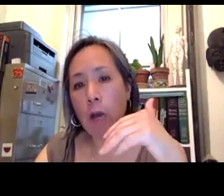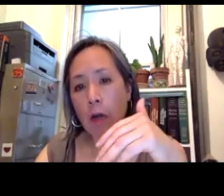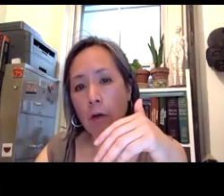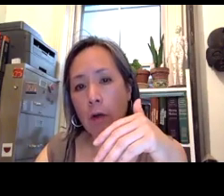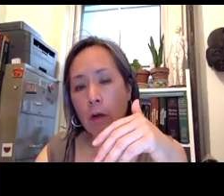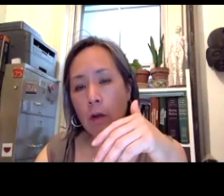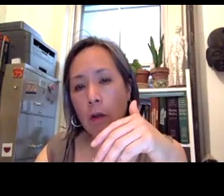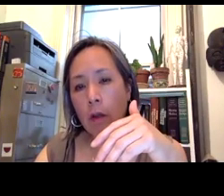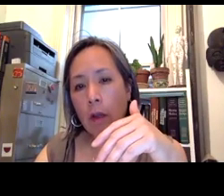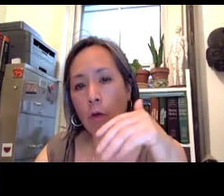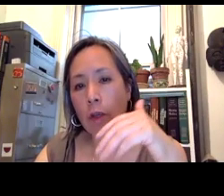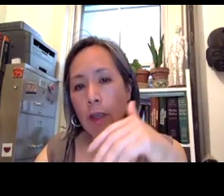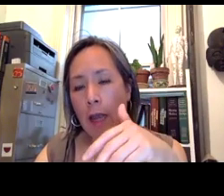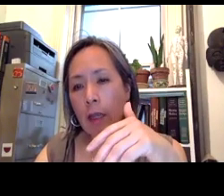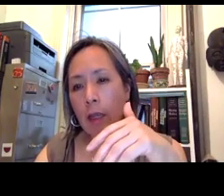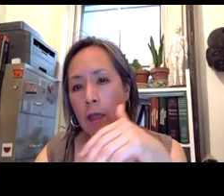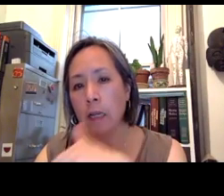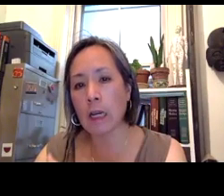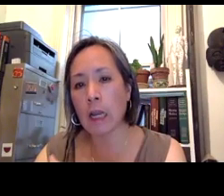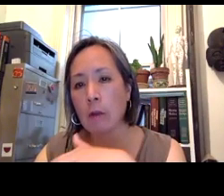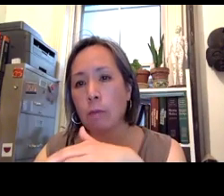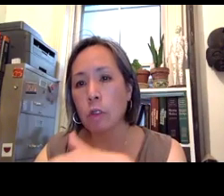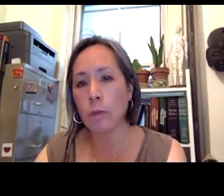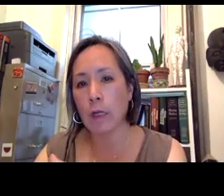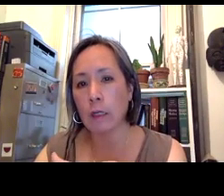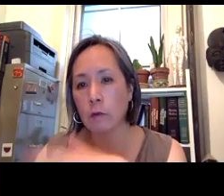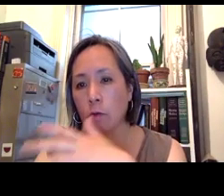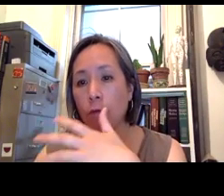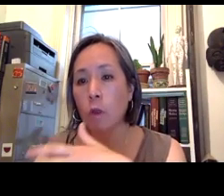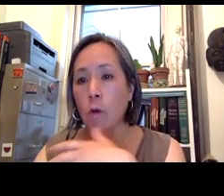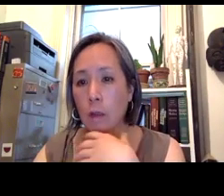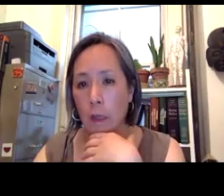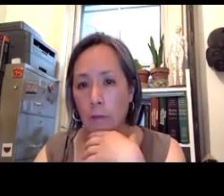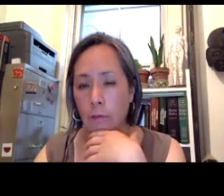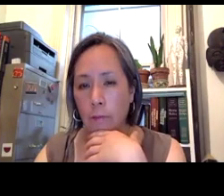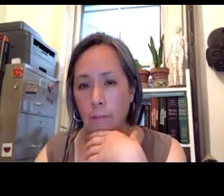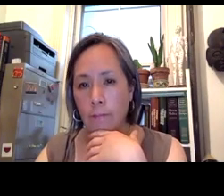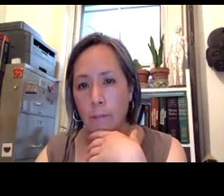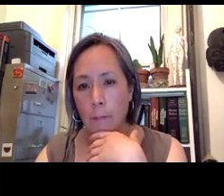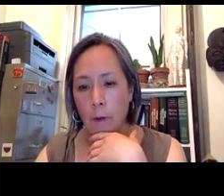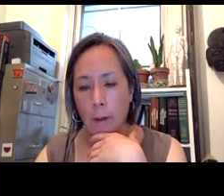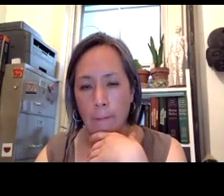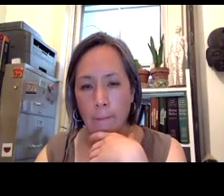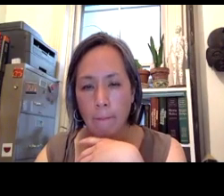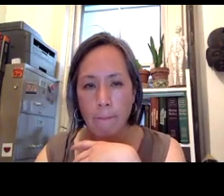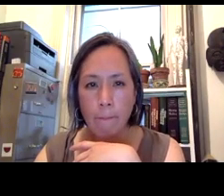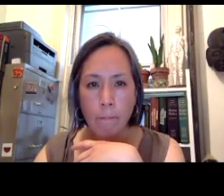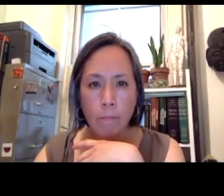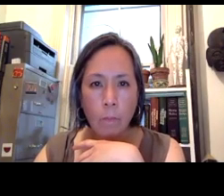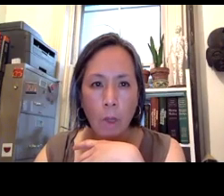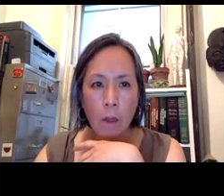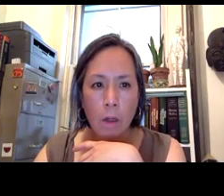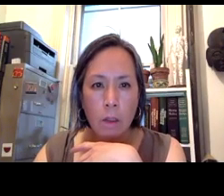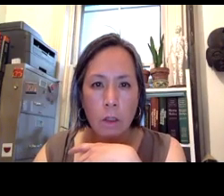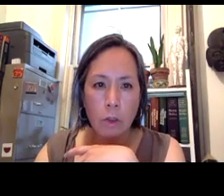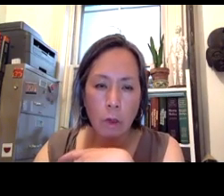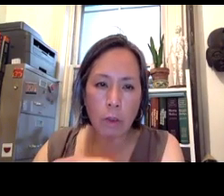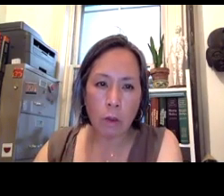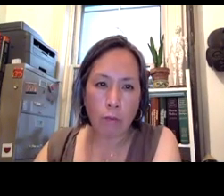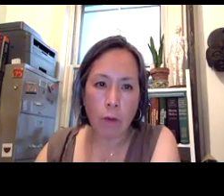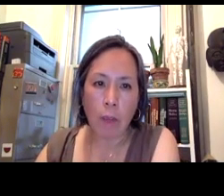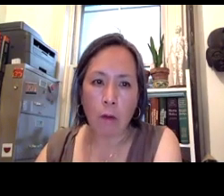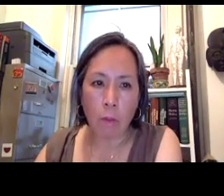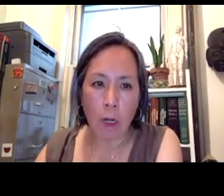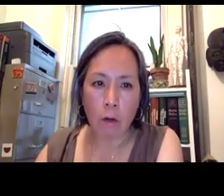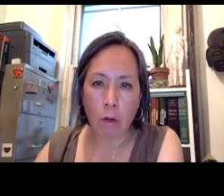of pre-modern, organic and dynamic perspectives or a view on life, right? So in